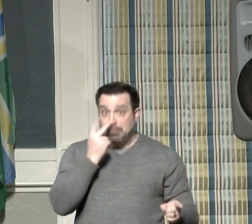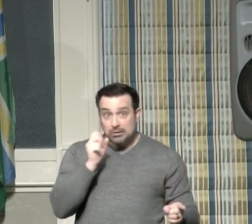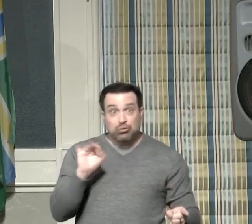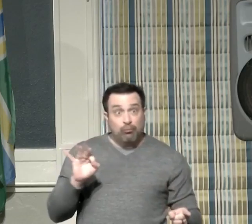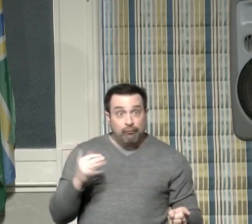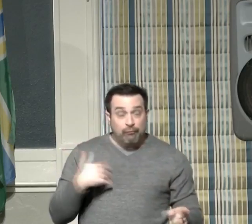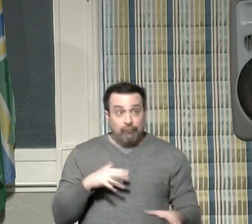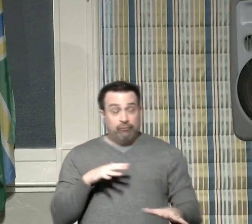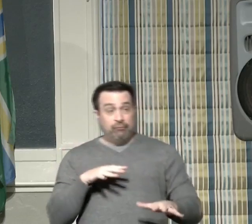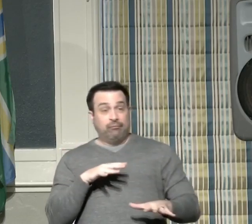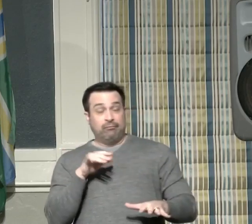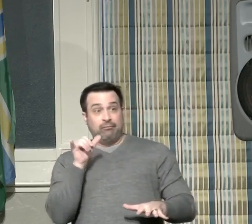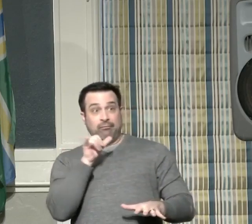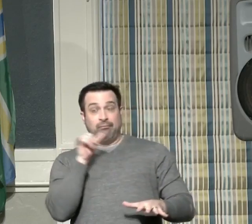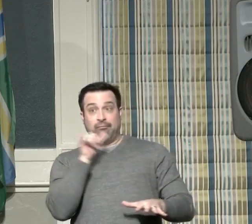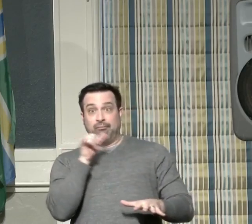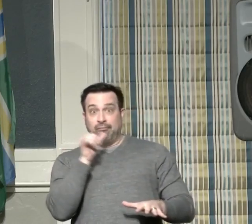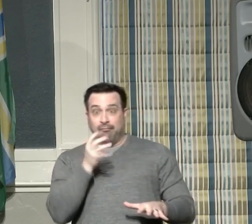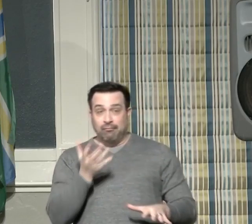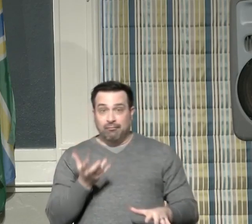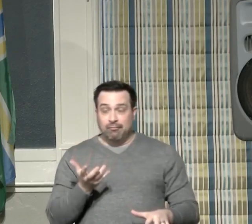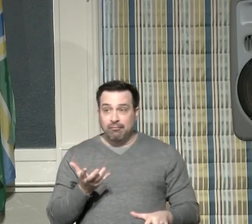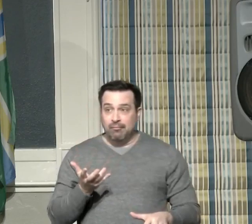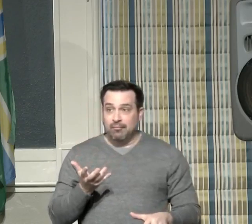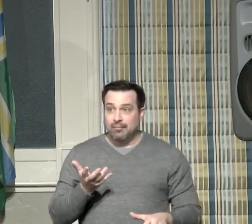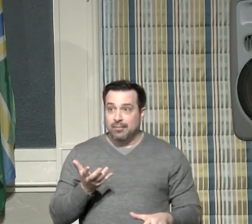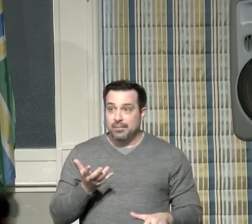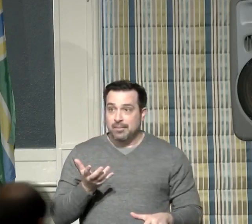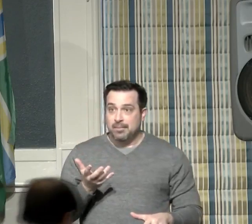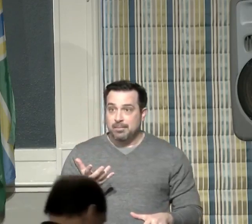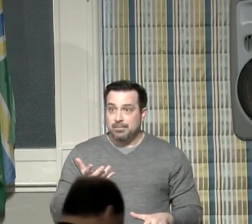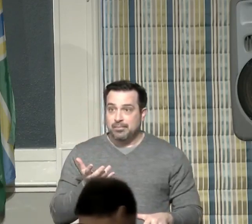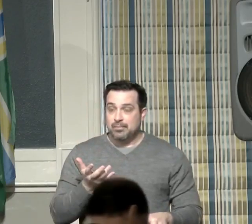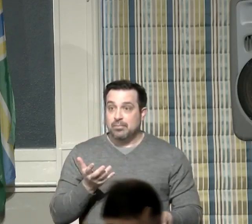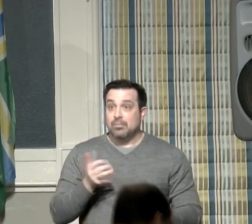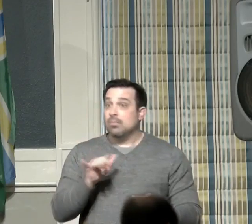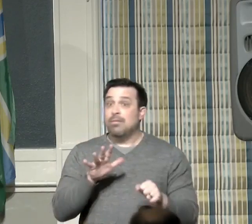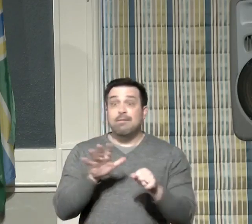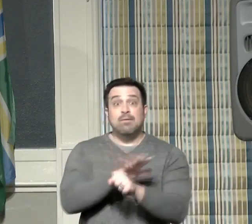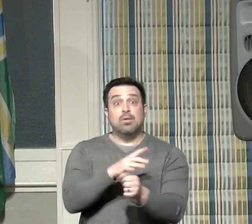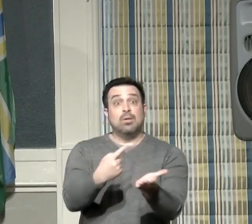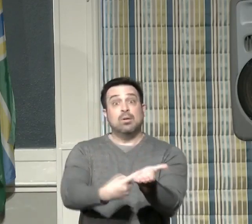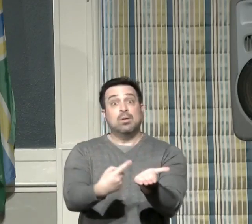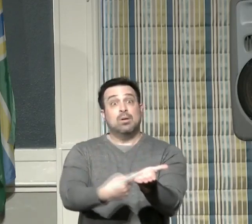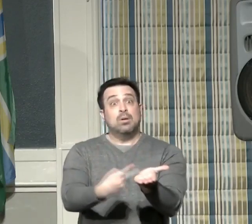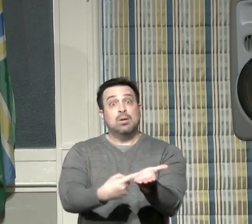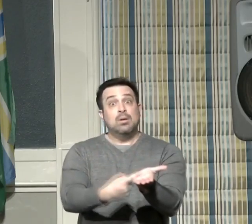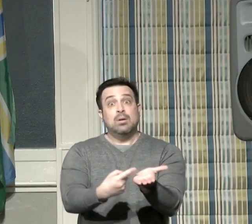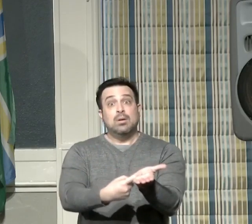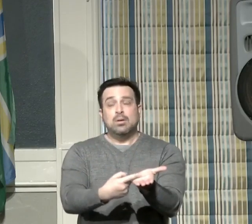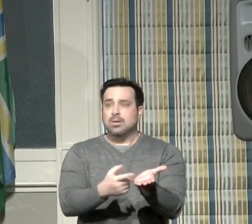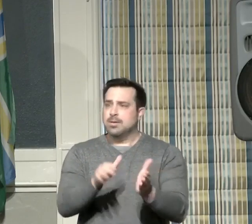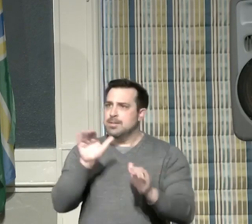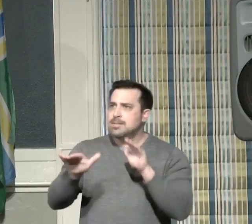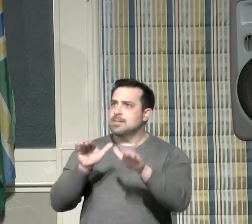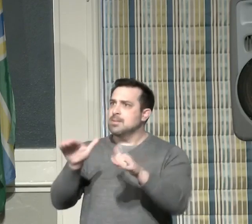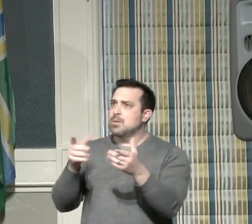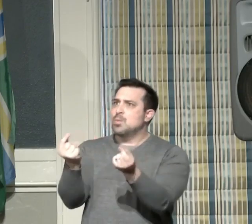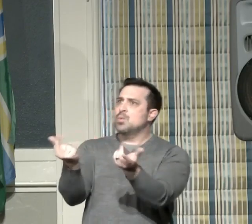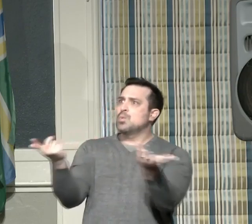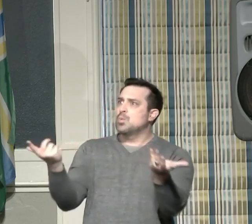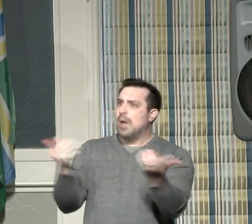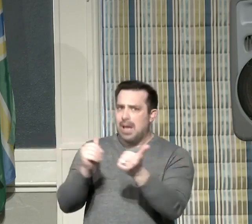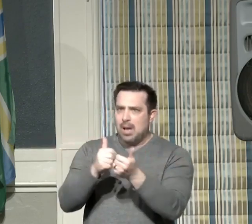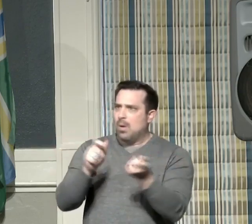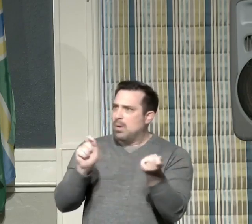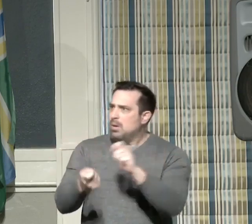it. They, in the entire conversation was around, what can we do to affect